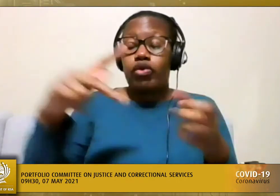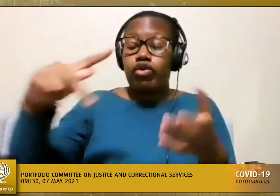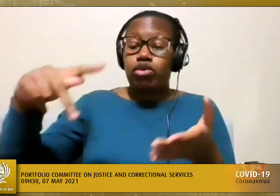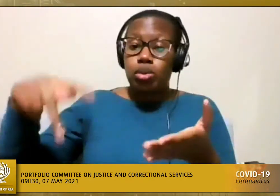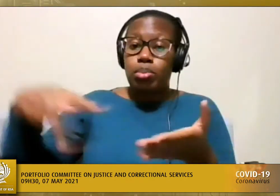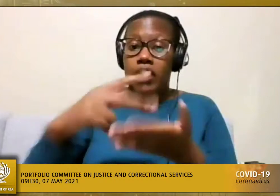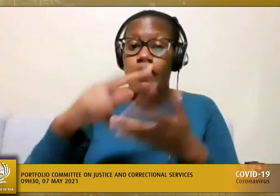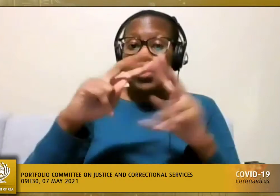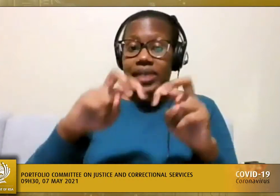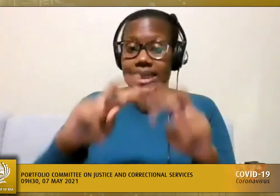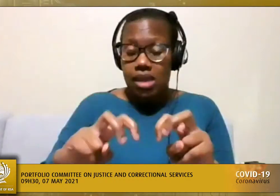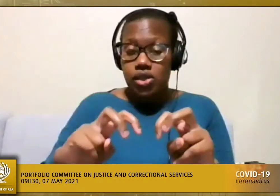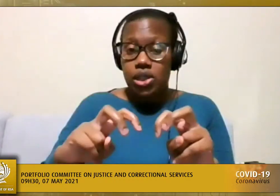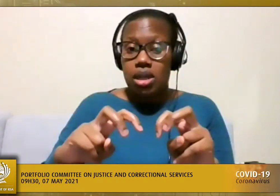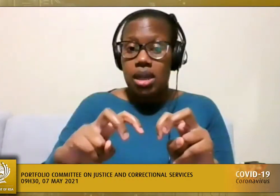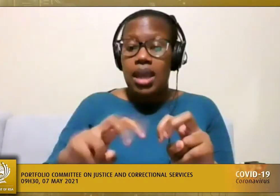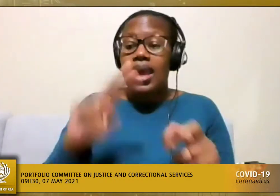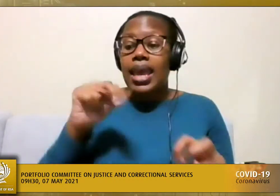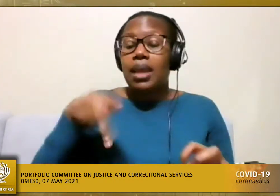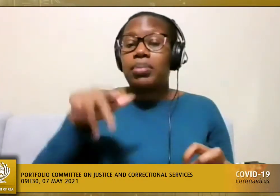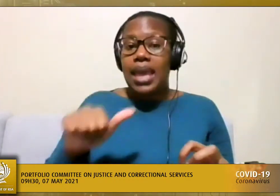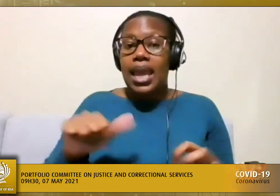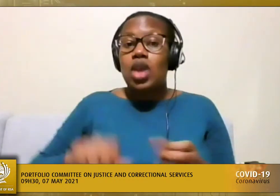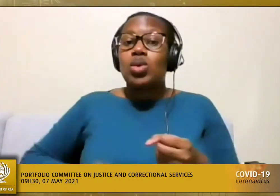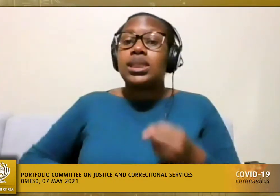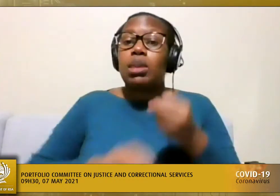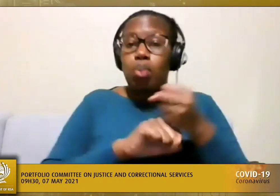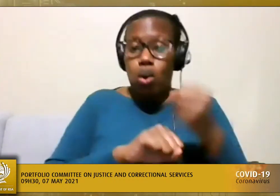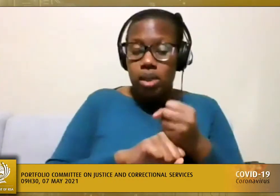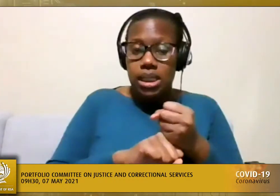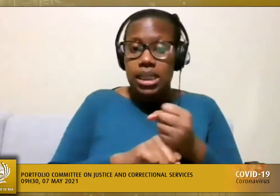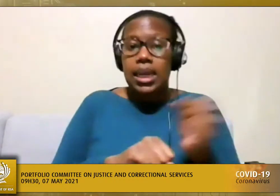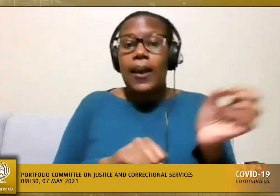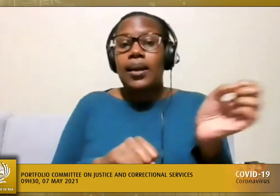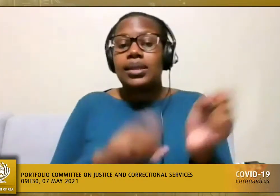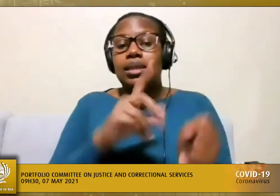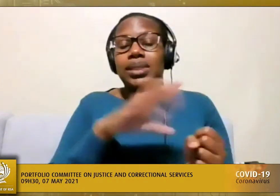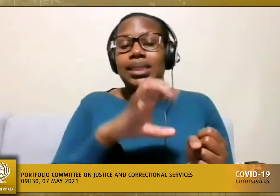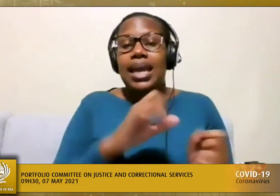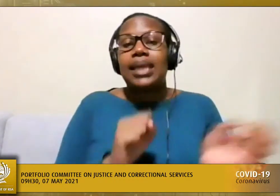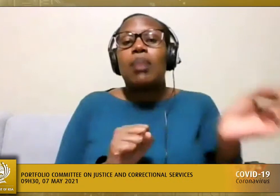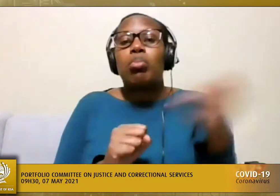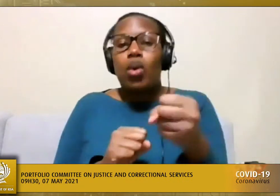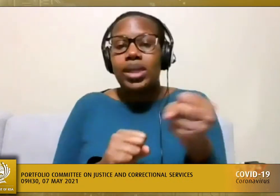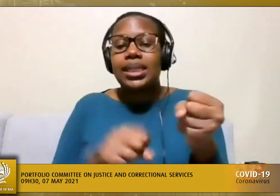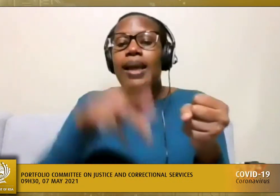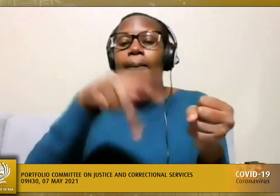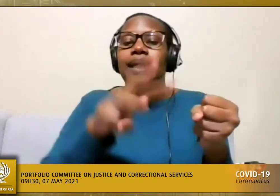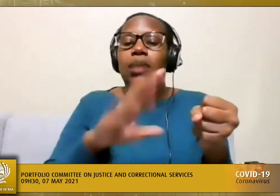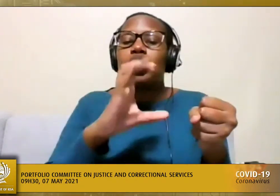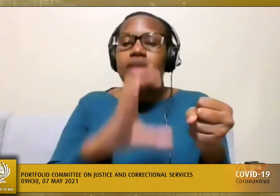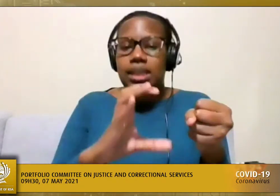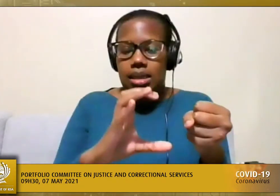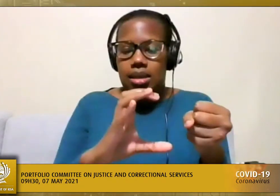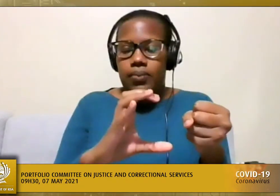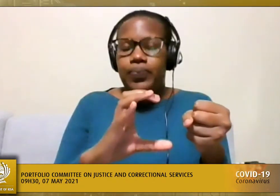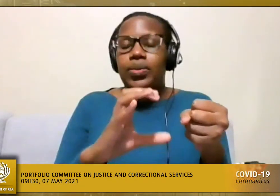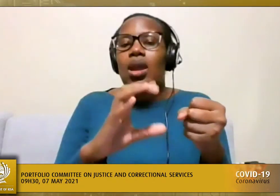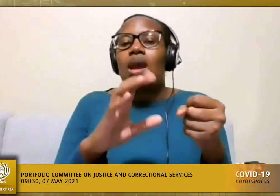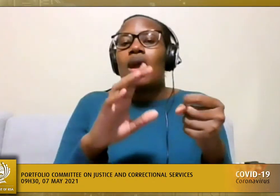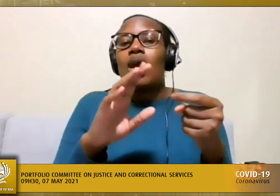investigations the NPA supported the appointment by the dpci of PWC for the following reasons